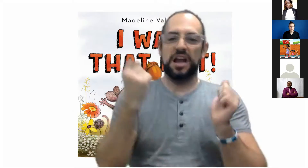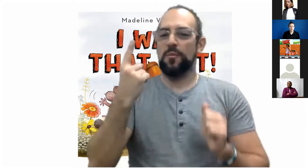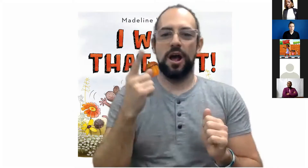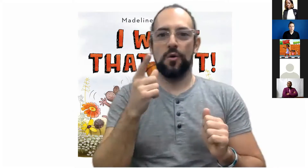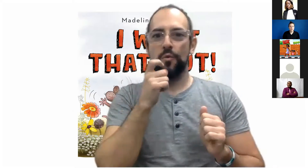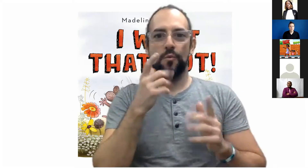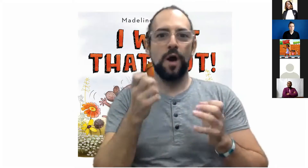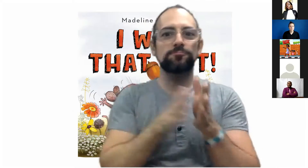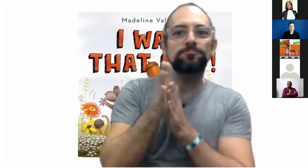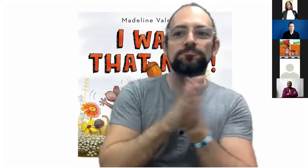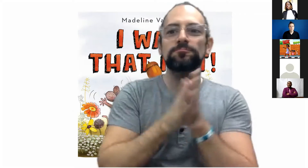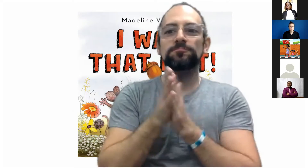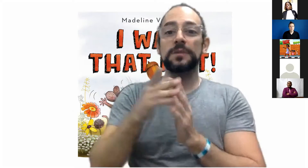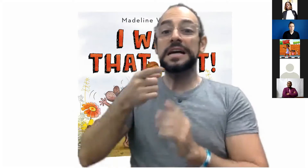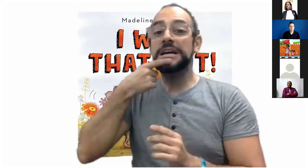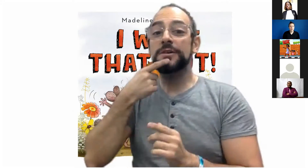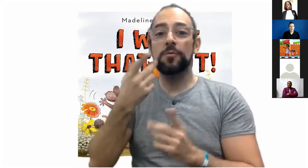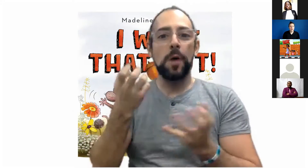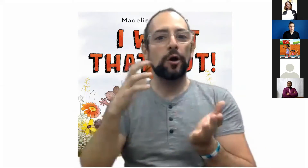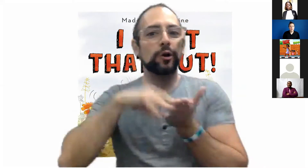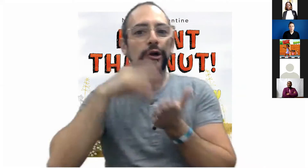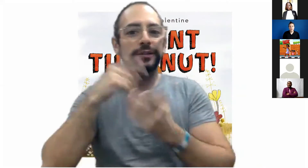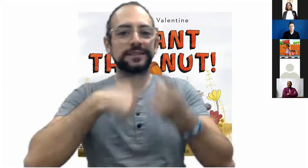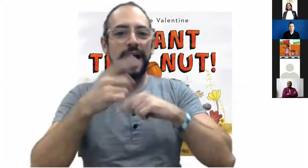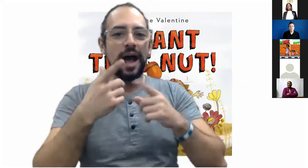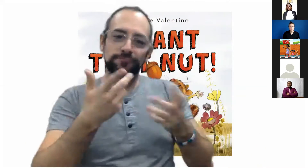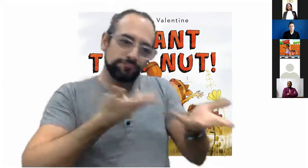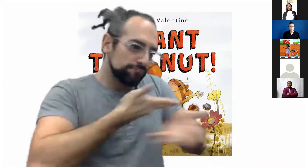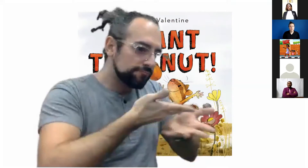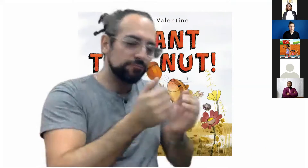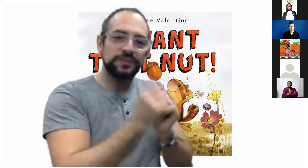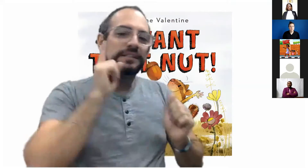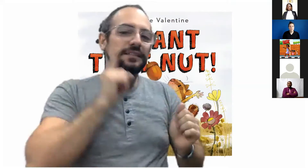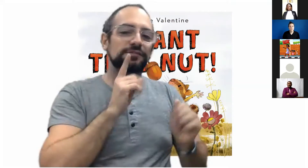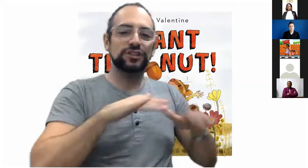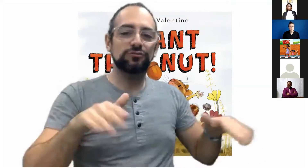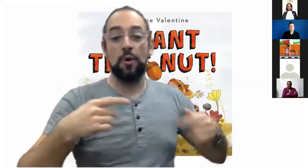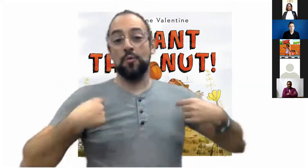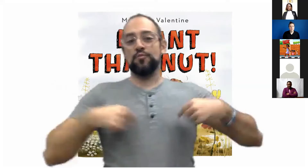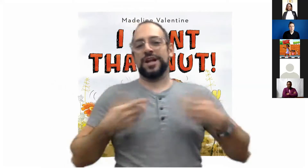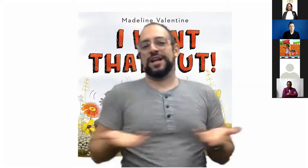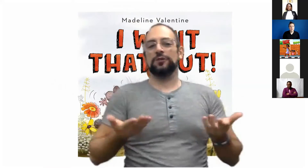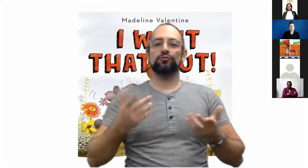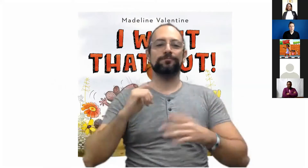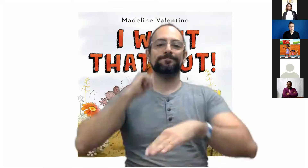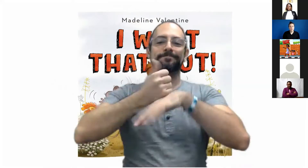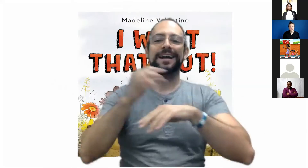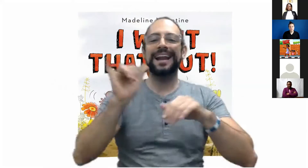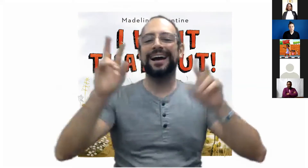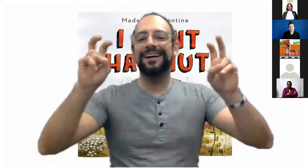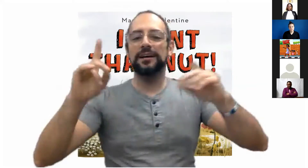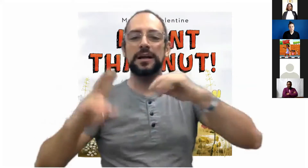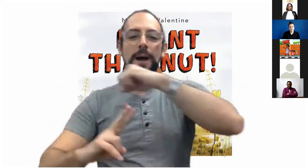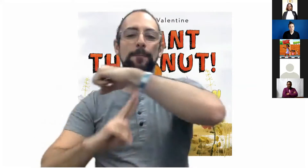And the goal is support anyone who's interested in connecting with